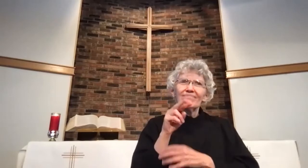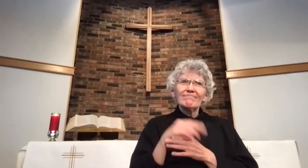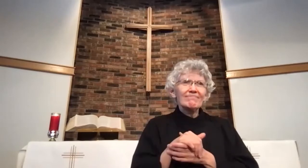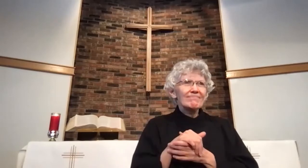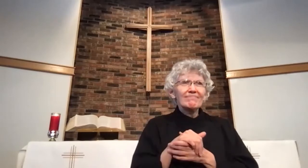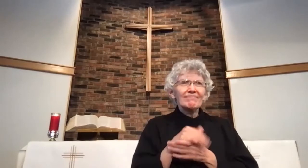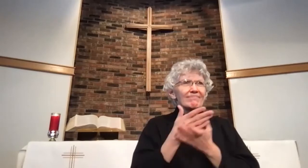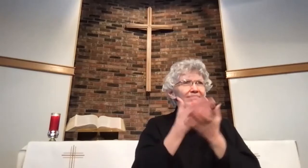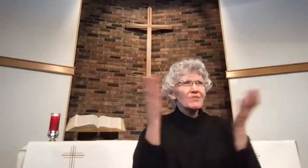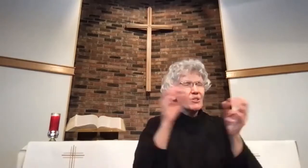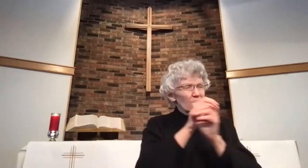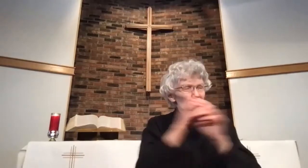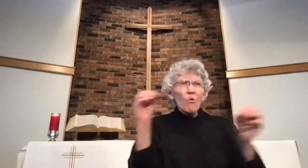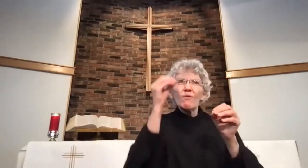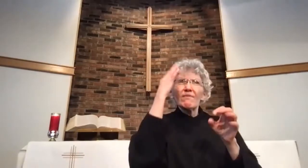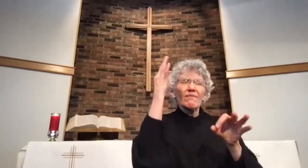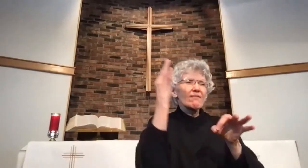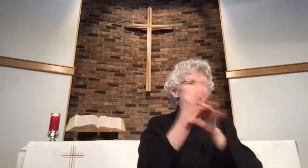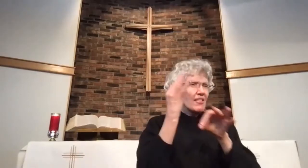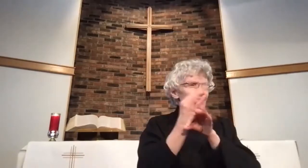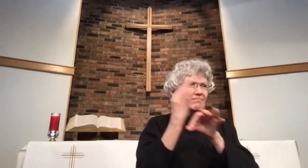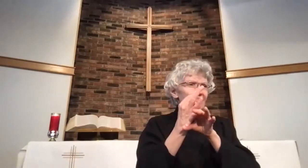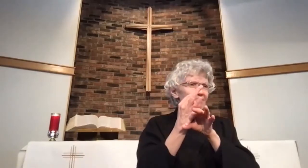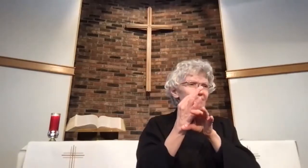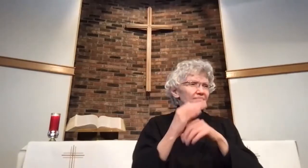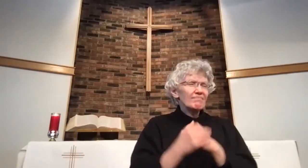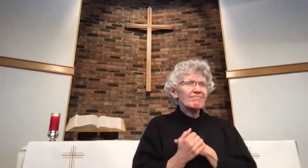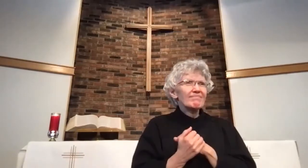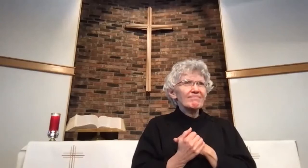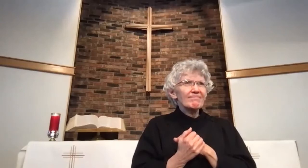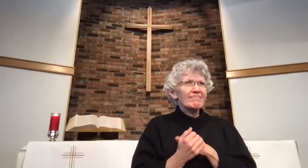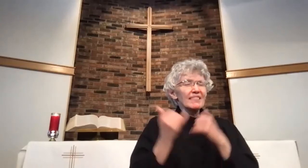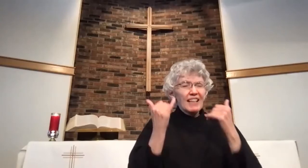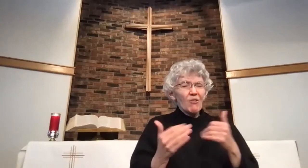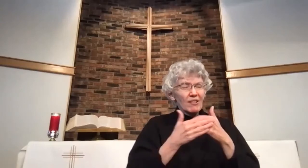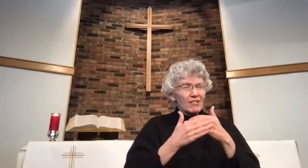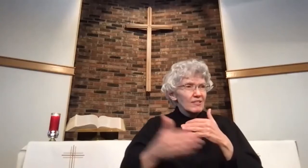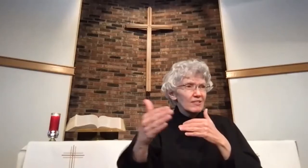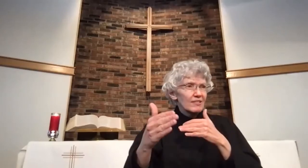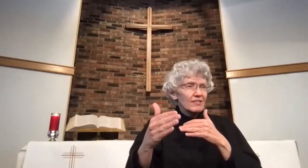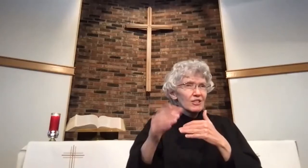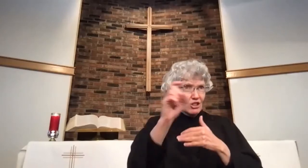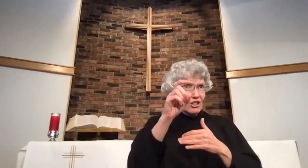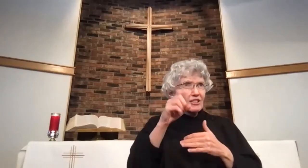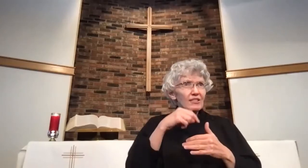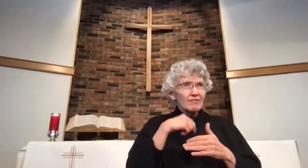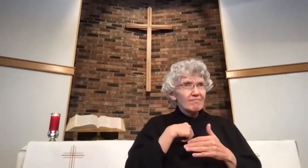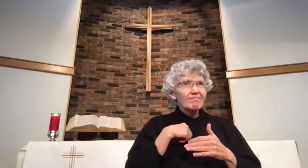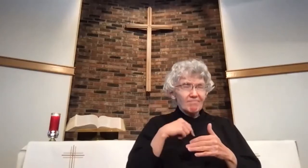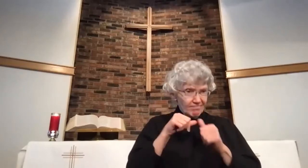Jesus answered, "You faithless and crooked generation, how long